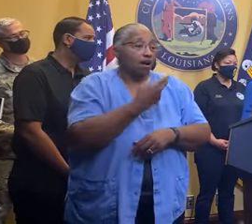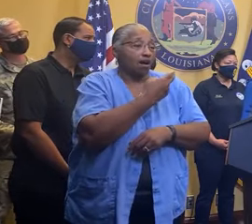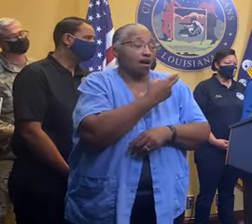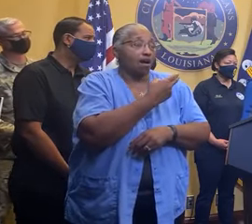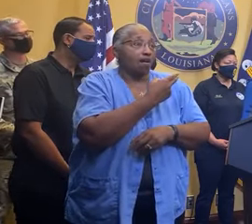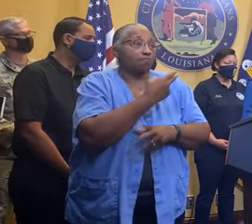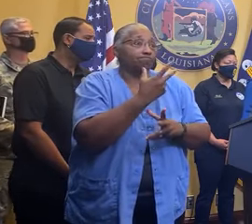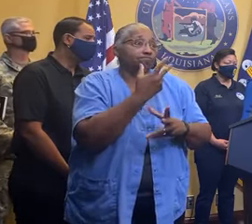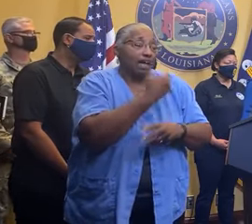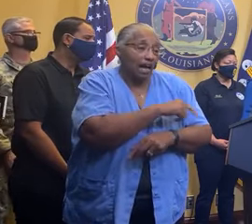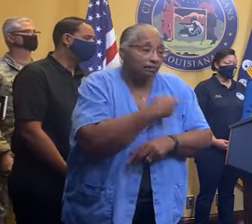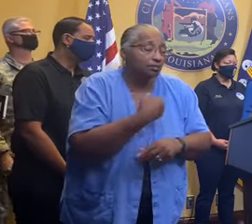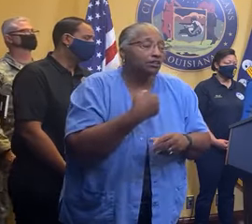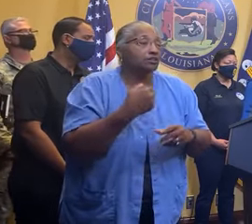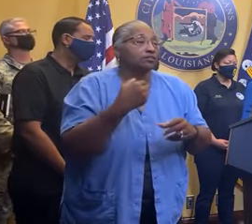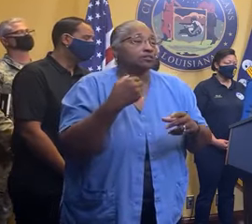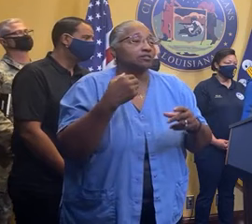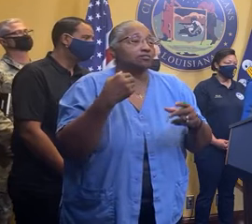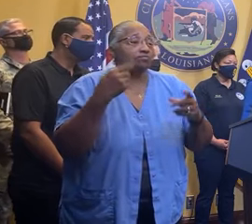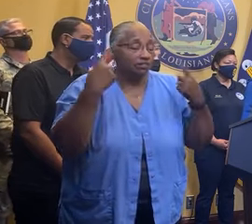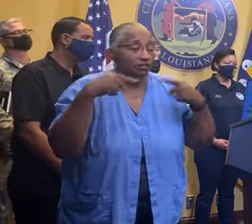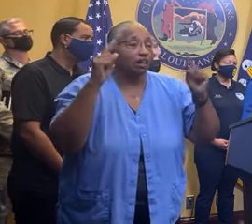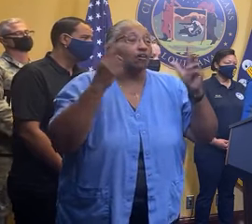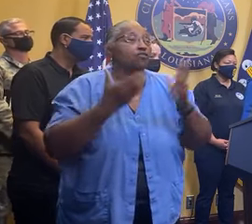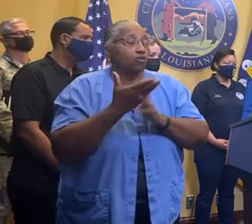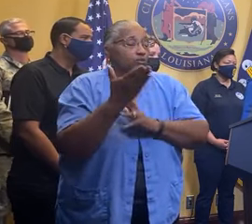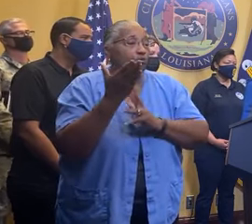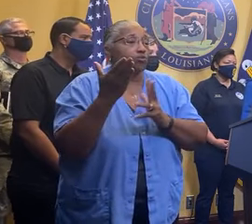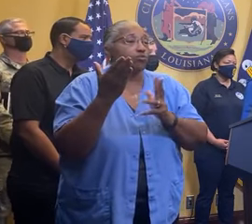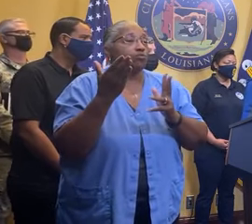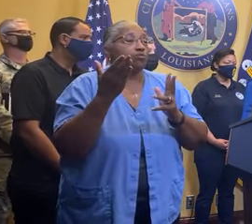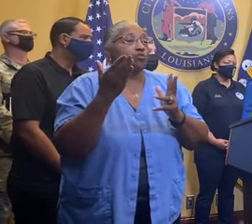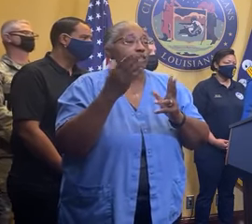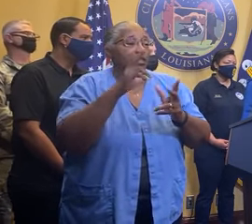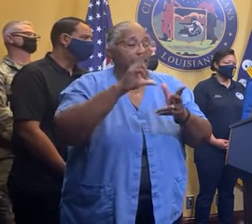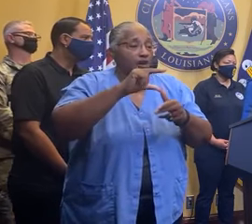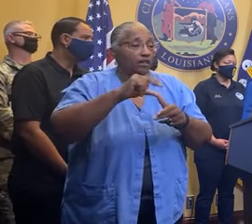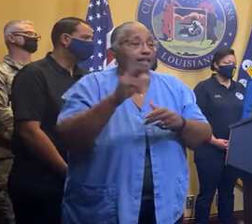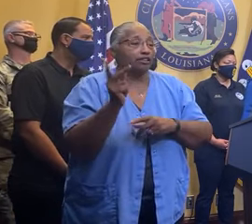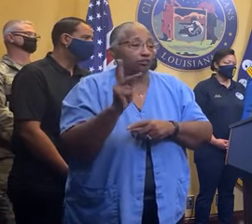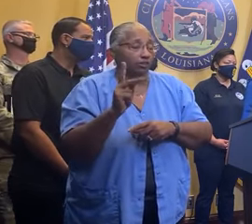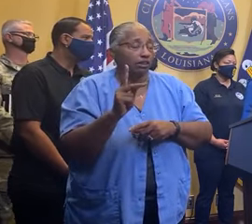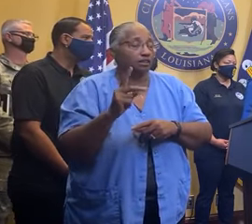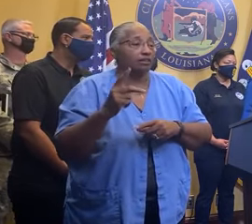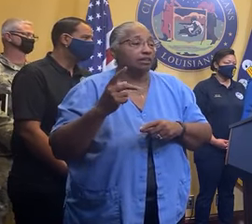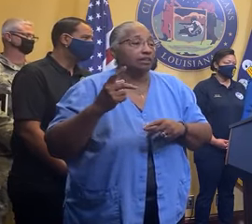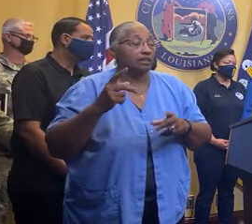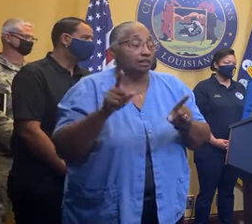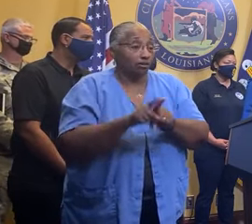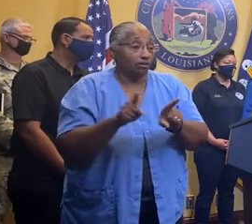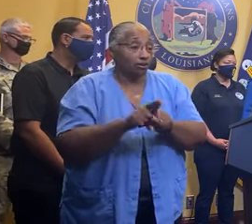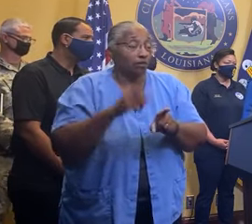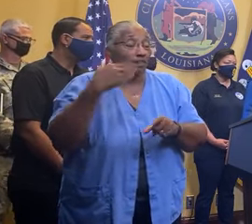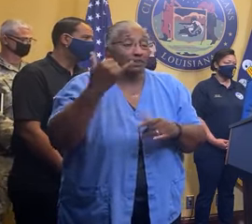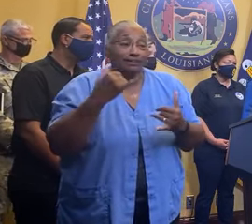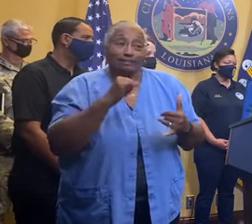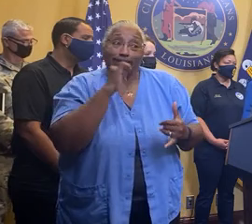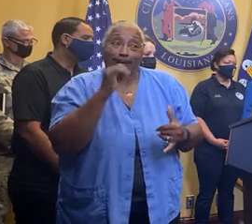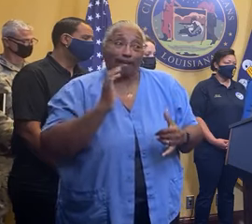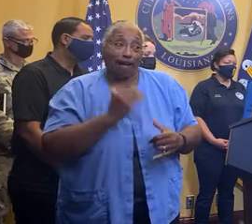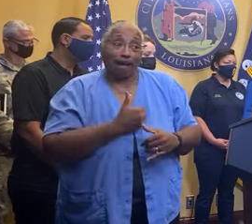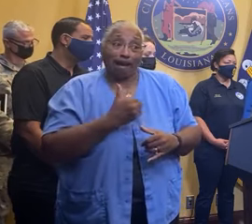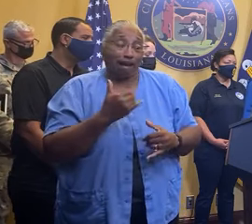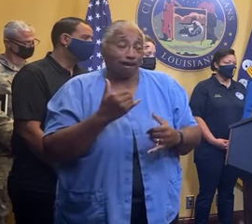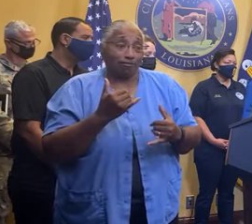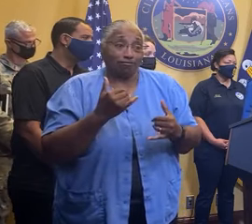have incredibly sophisticated emergency preparedness plans that they get to exercise on a regular basis, because this is not our first threat in the last 16